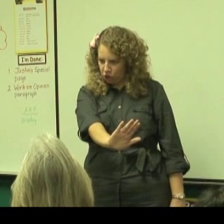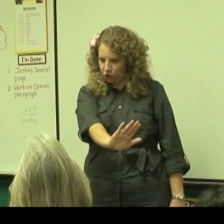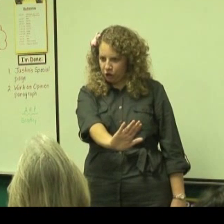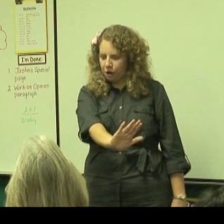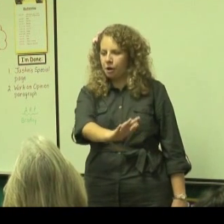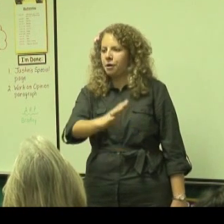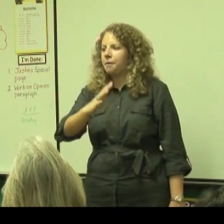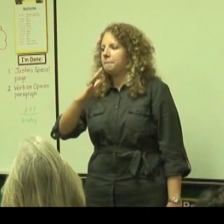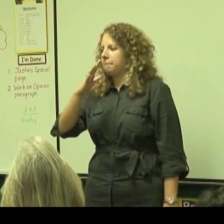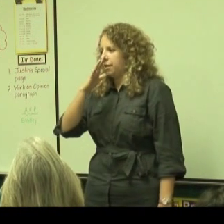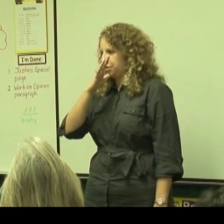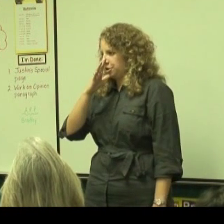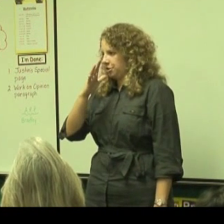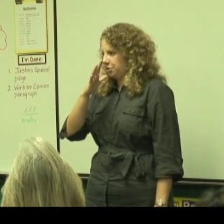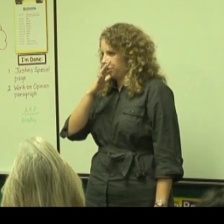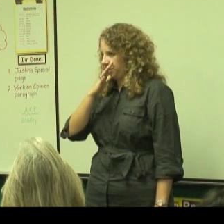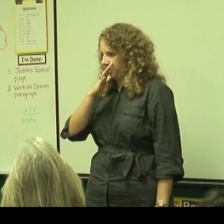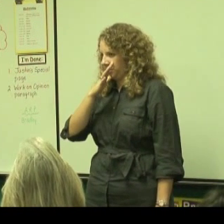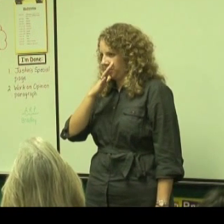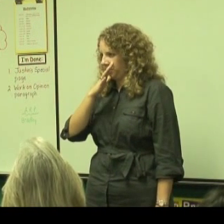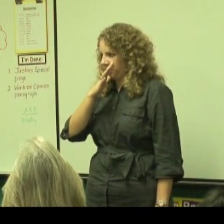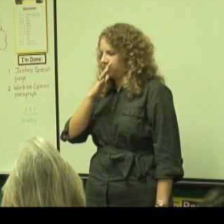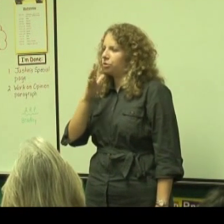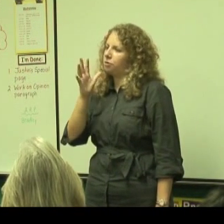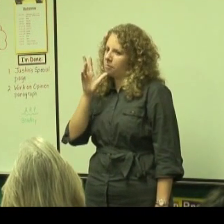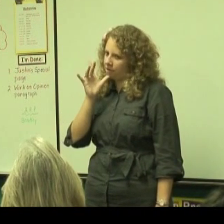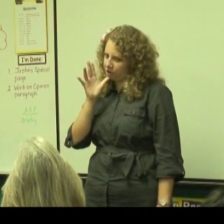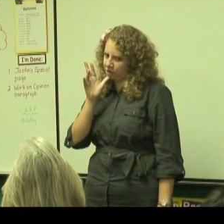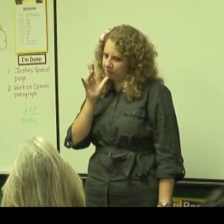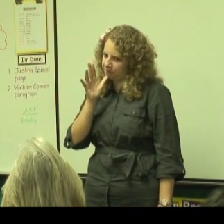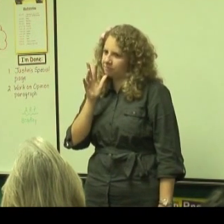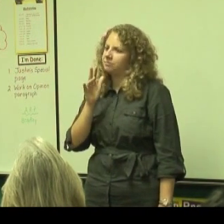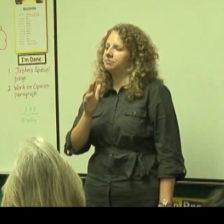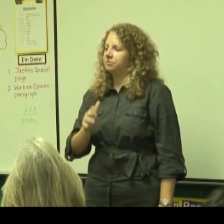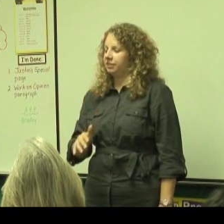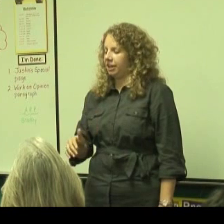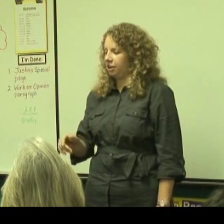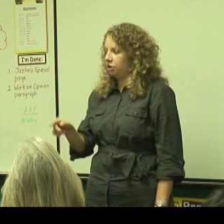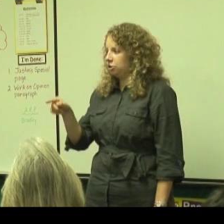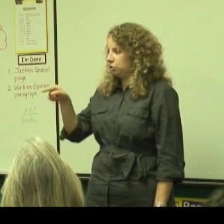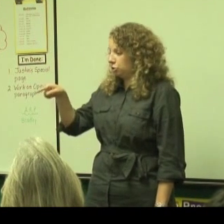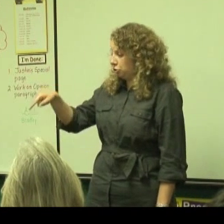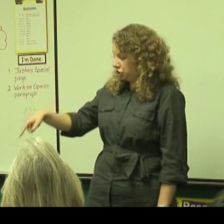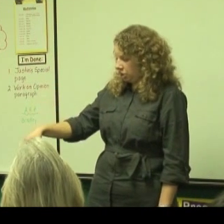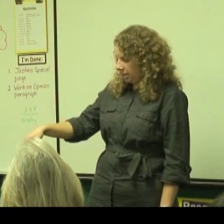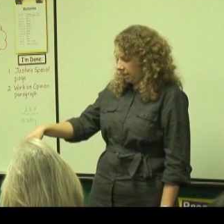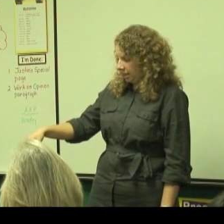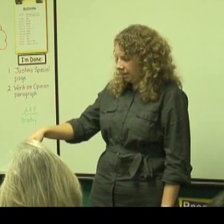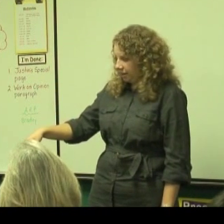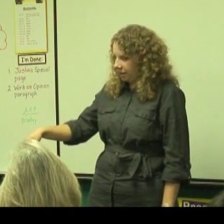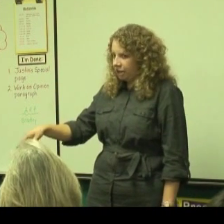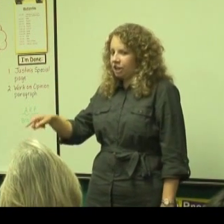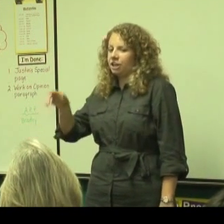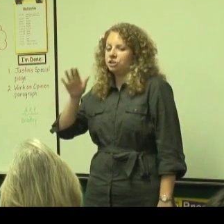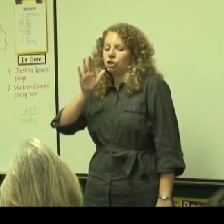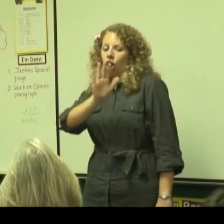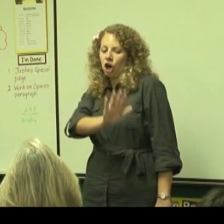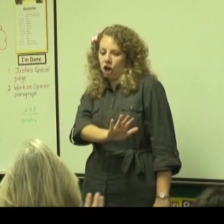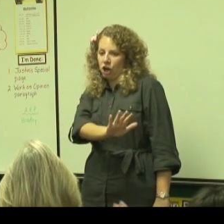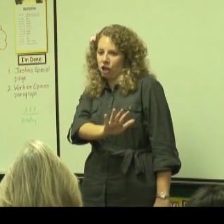Her mother. Her mother. Okay. So she is